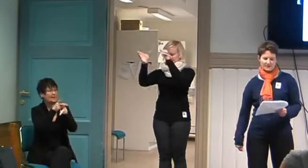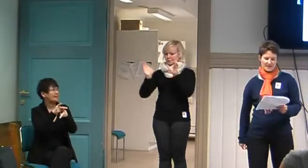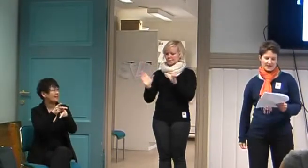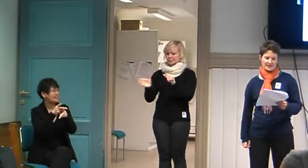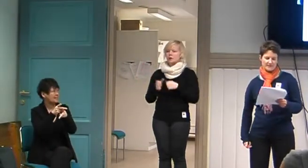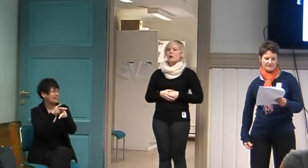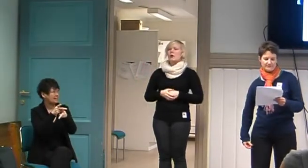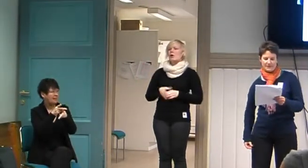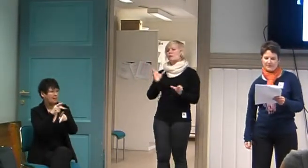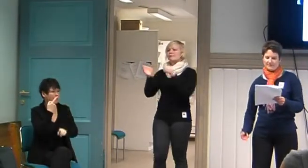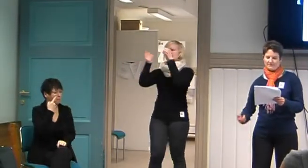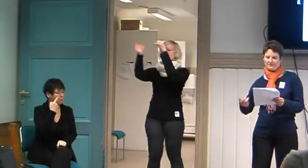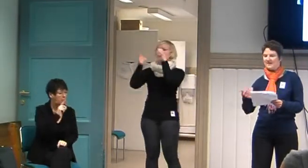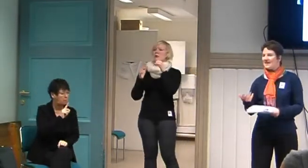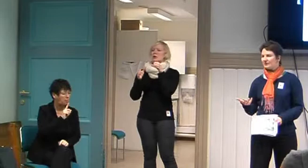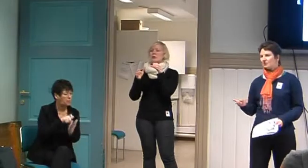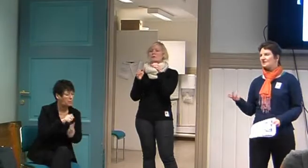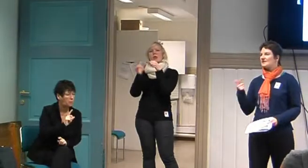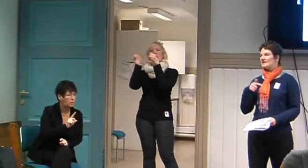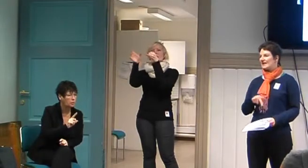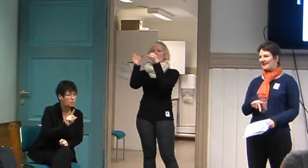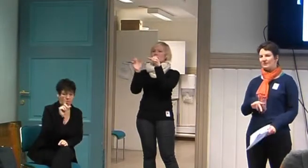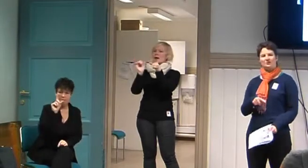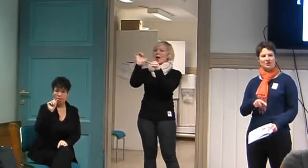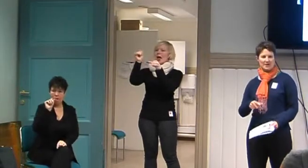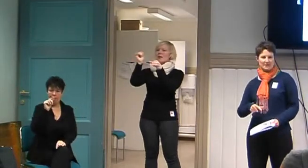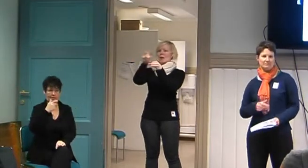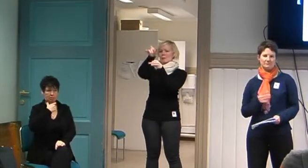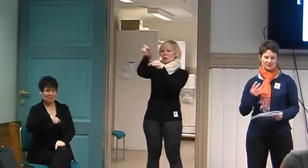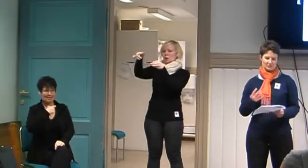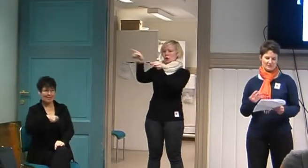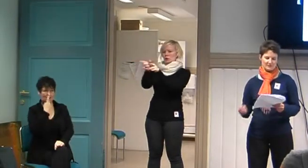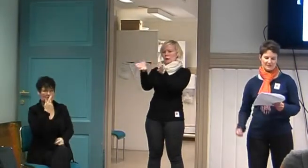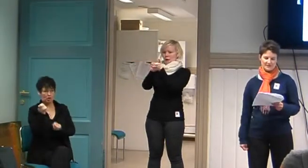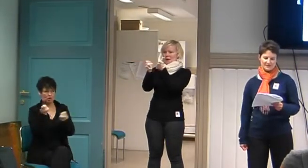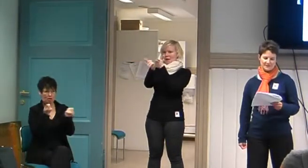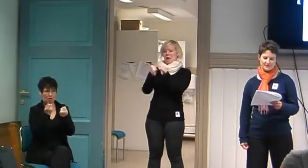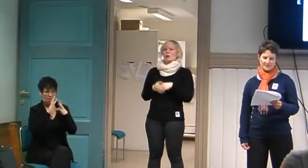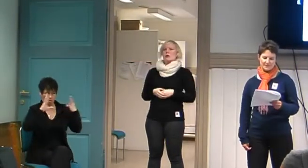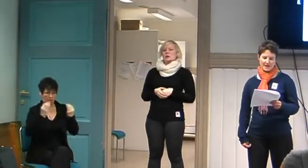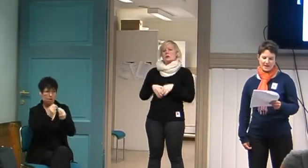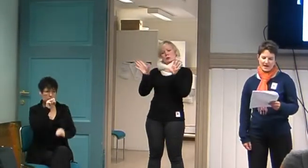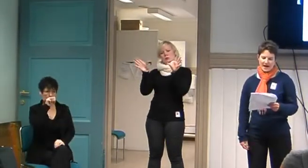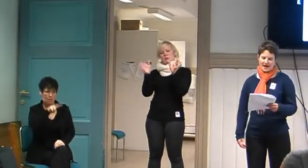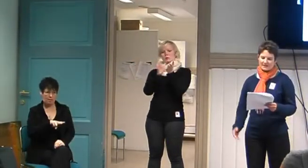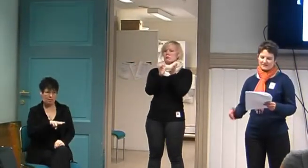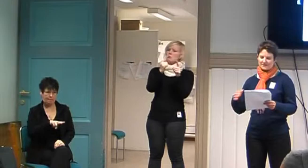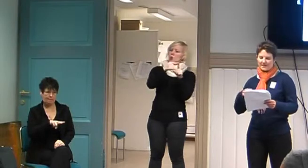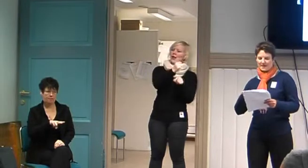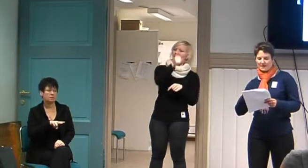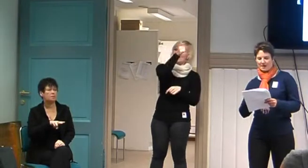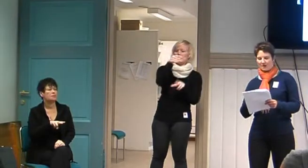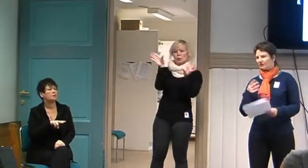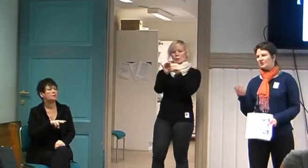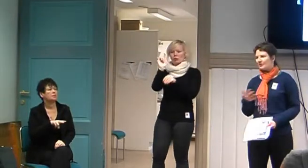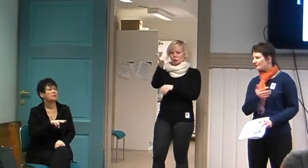doing. There's 11 trustees and a chairman, so 12 of them in total, and